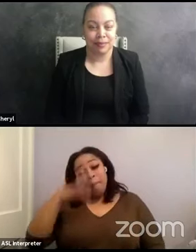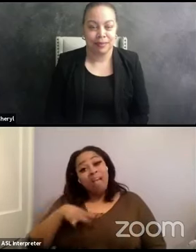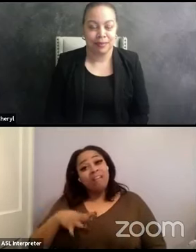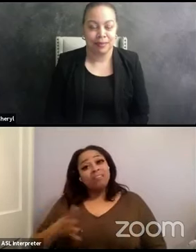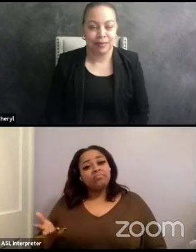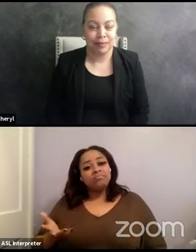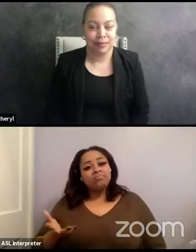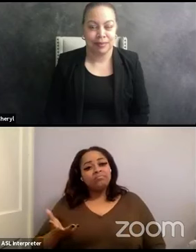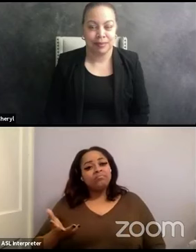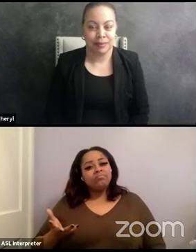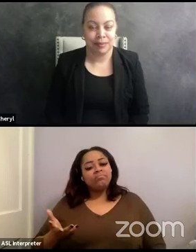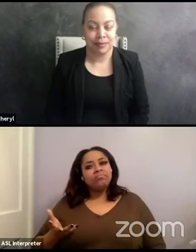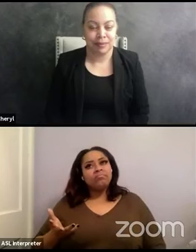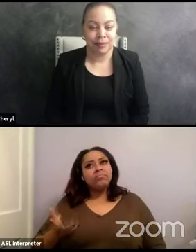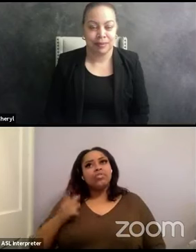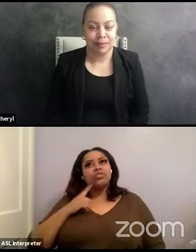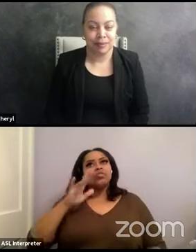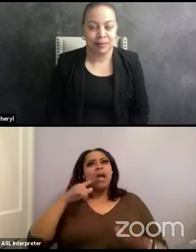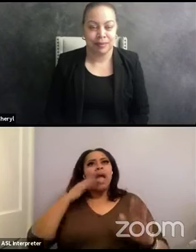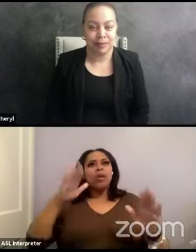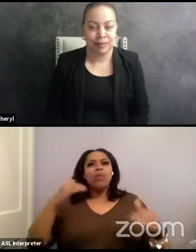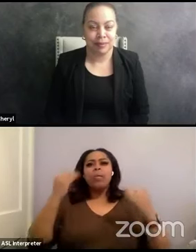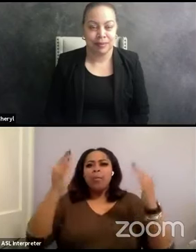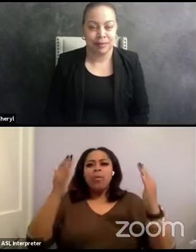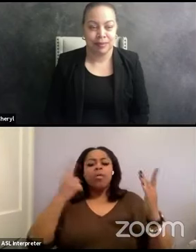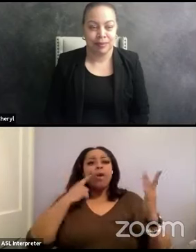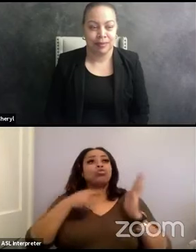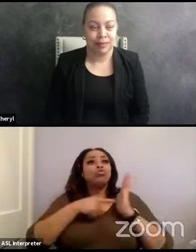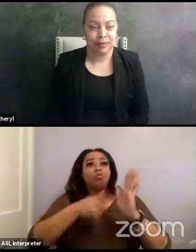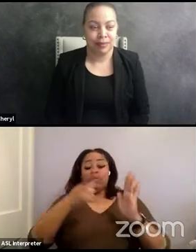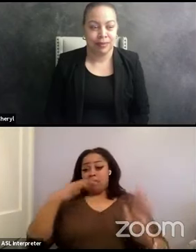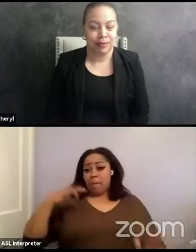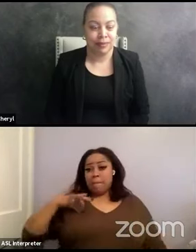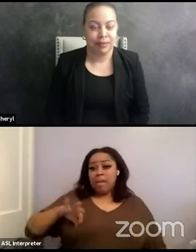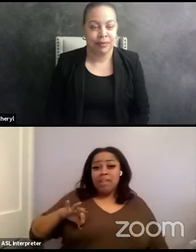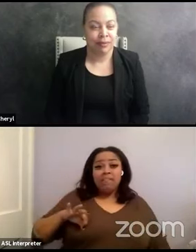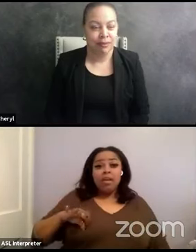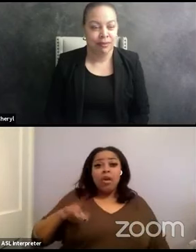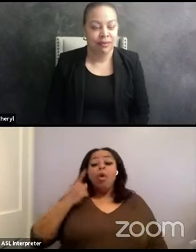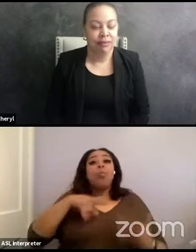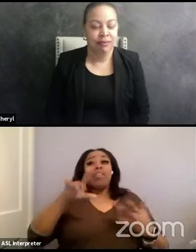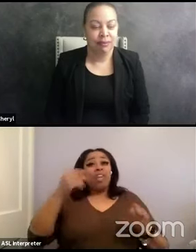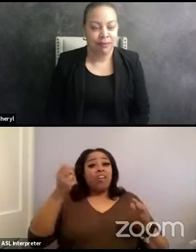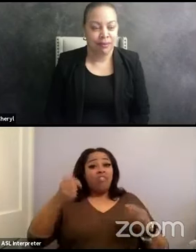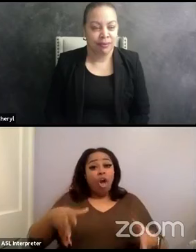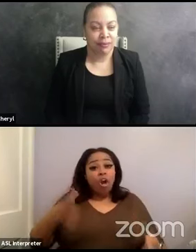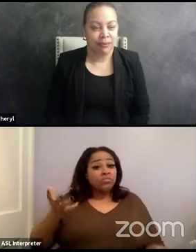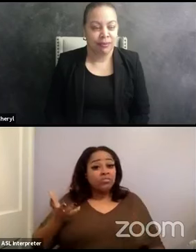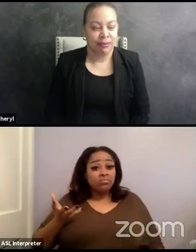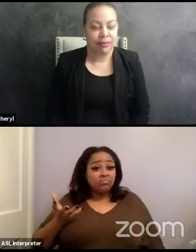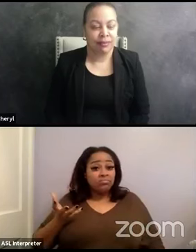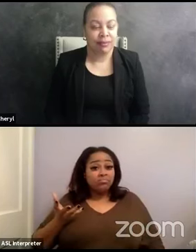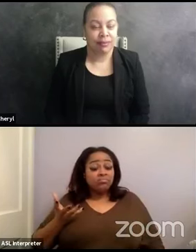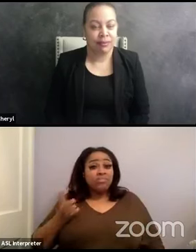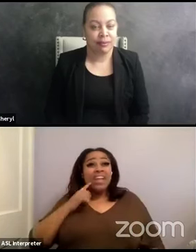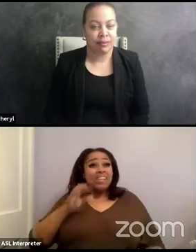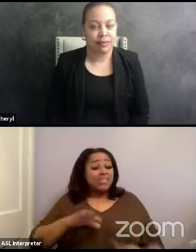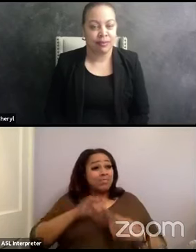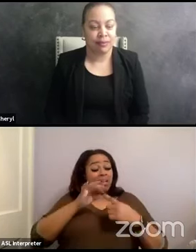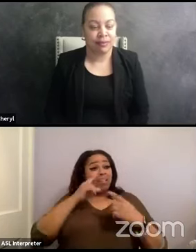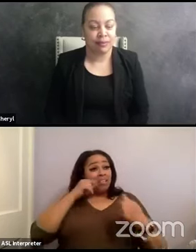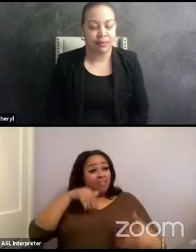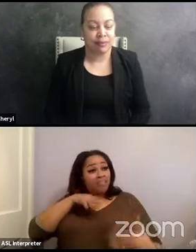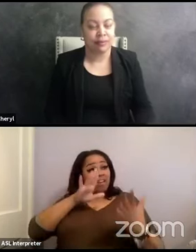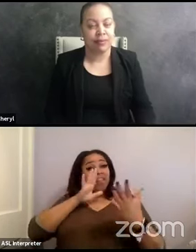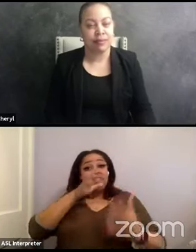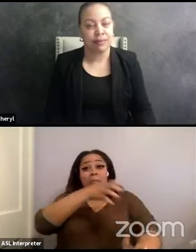So, is there a way to promote this to white men by showing them the benefits or what they've lost, especially in the face of the power